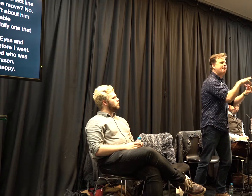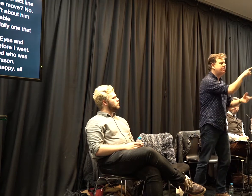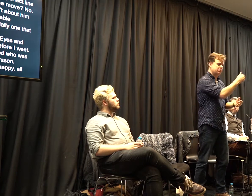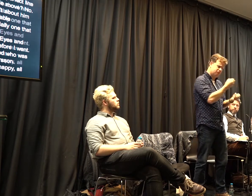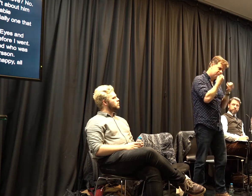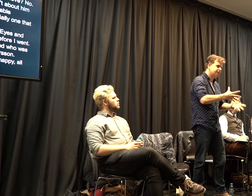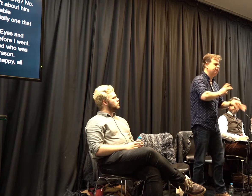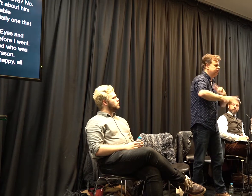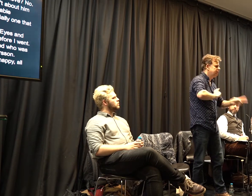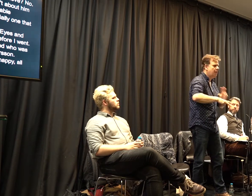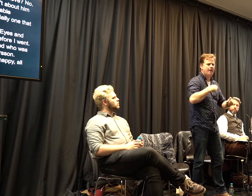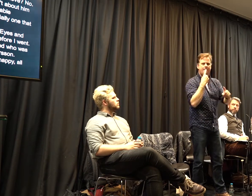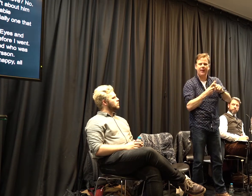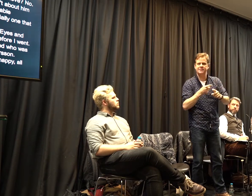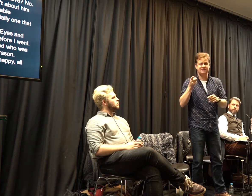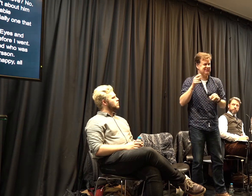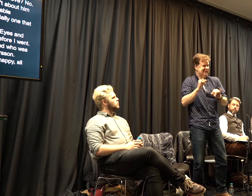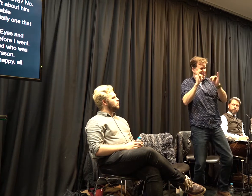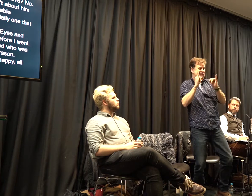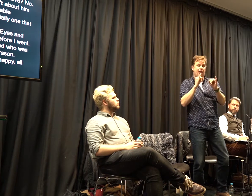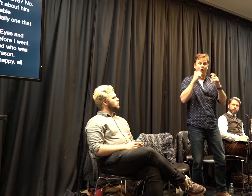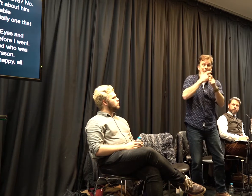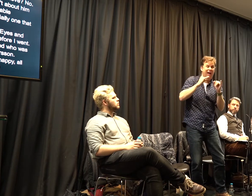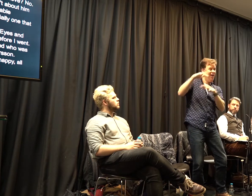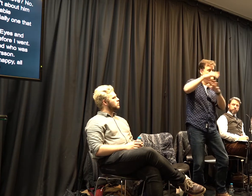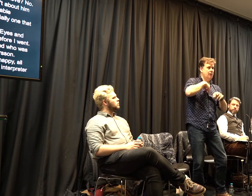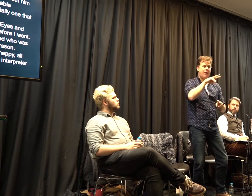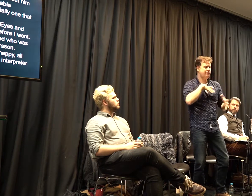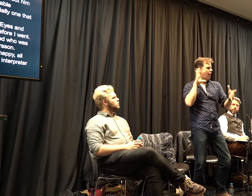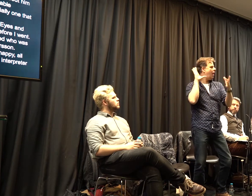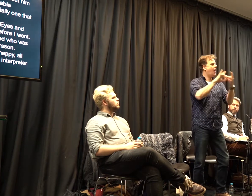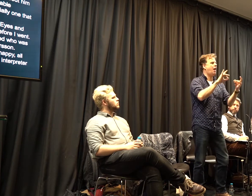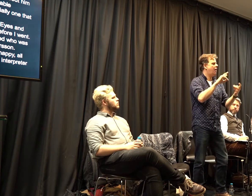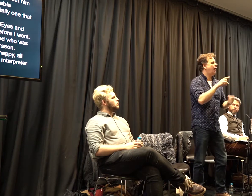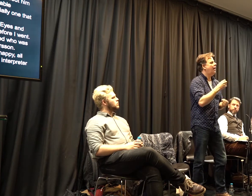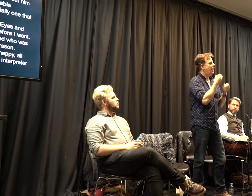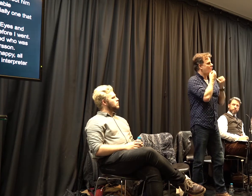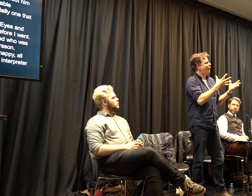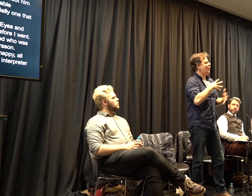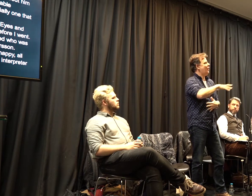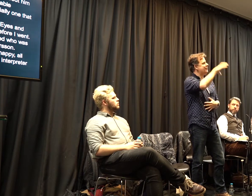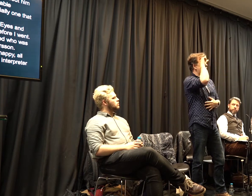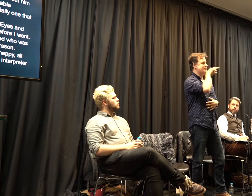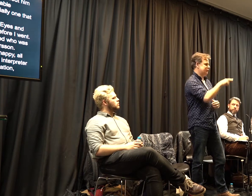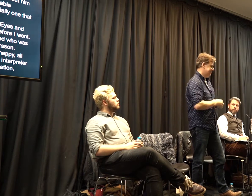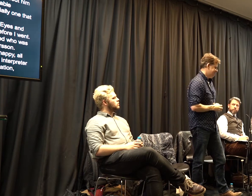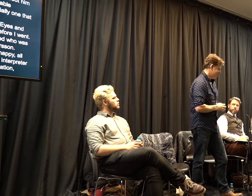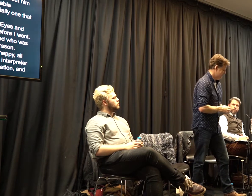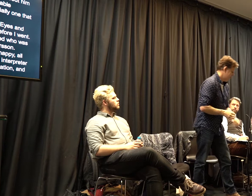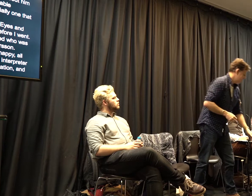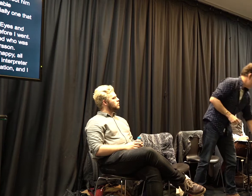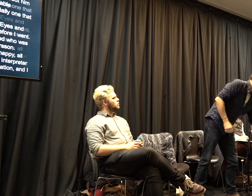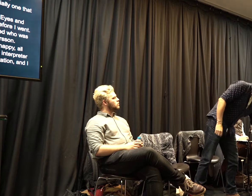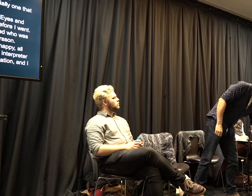keep up? He did. It was a beautiful interpretation, and I always felt that I